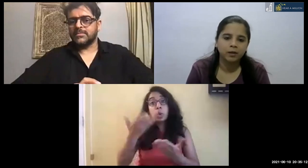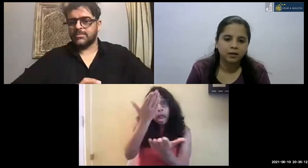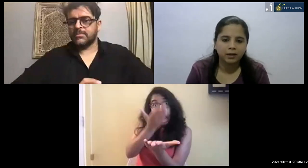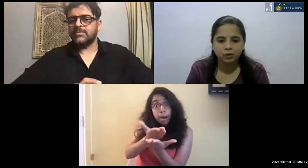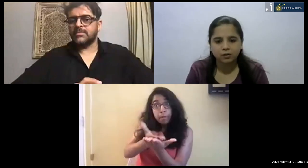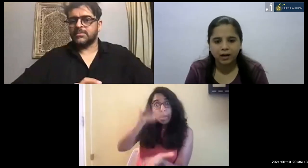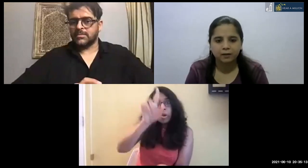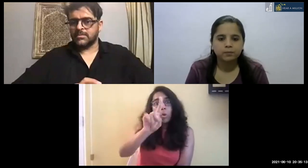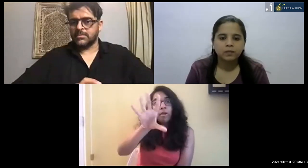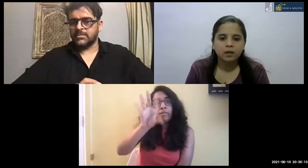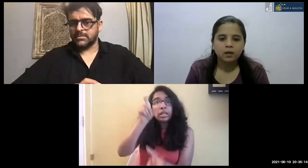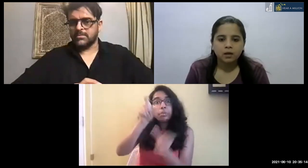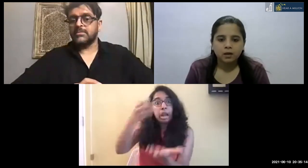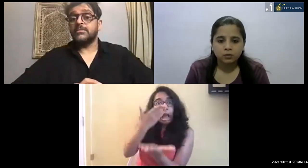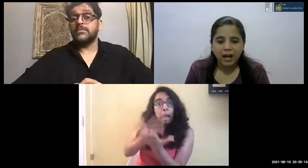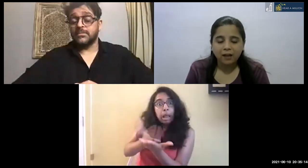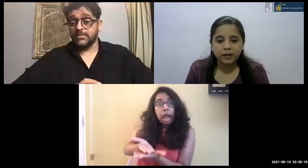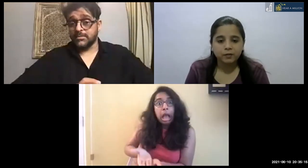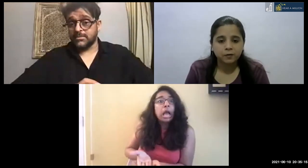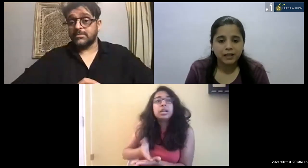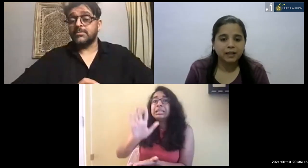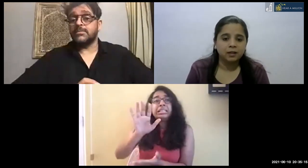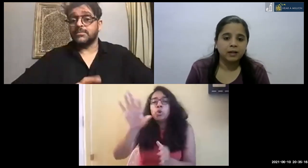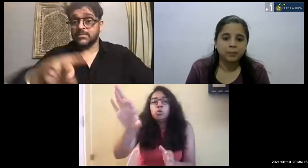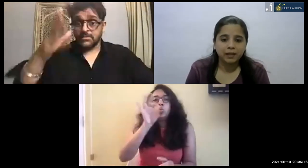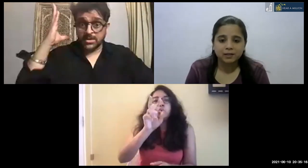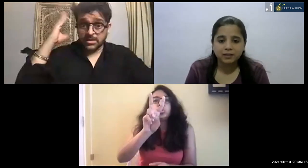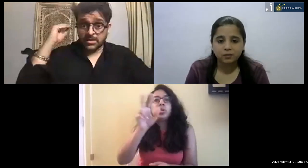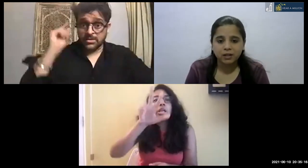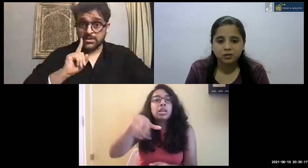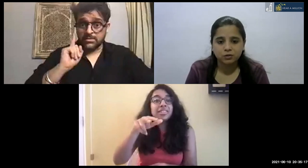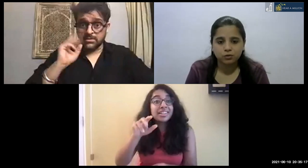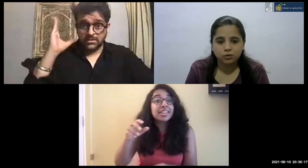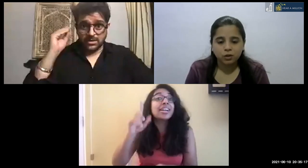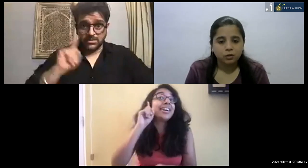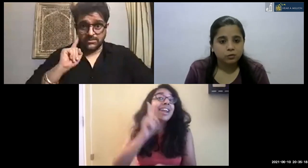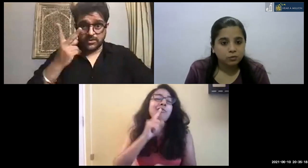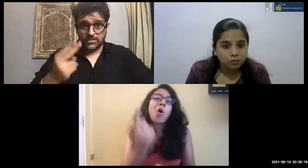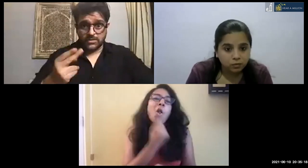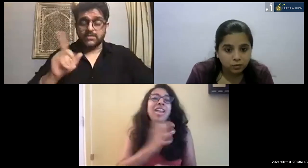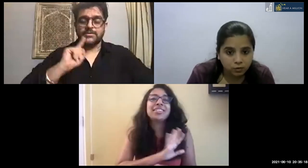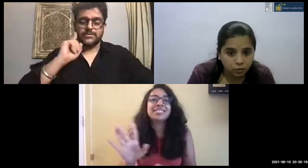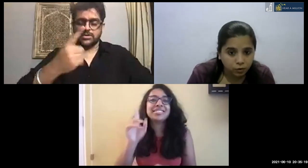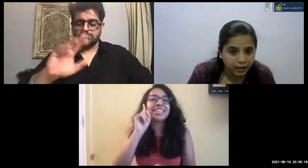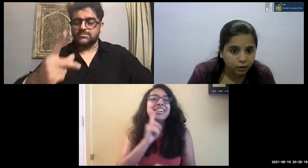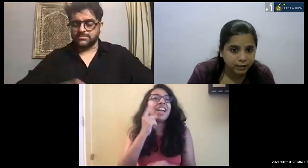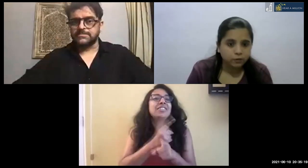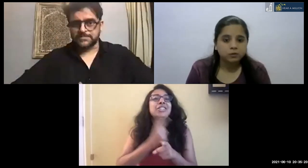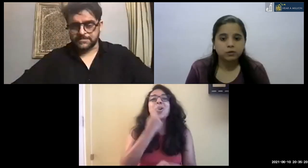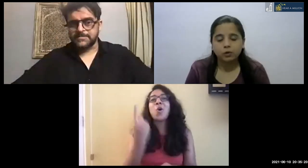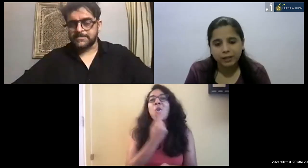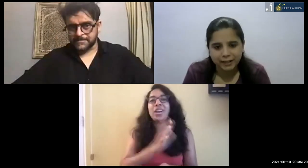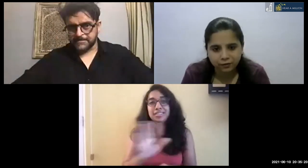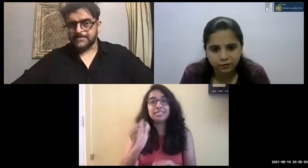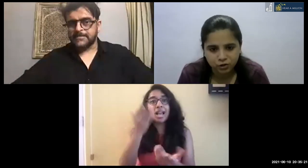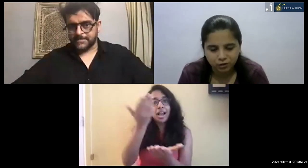can come here and you can try. So we have 150 applicants and we just, so hearing or deaf